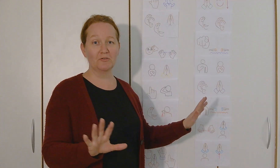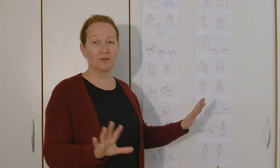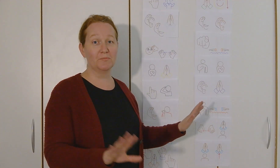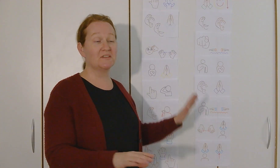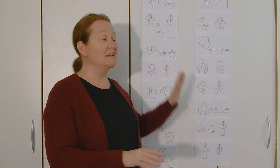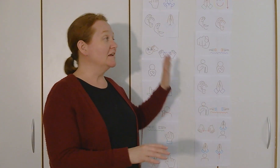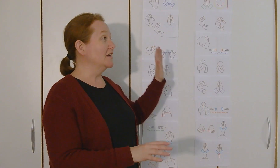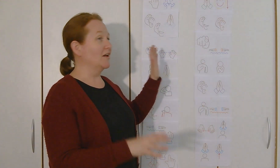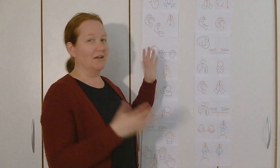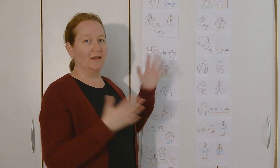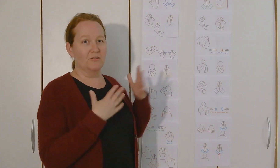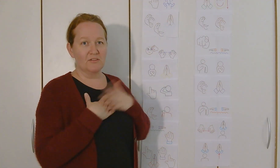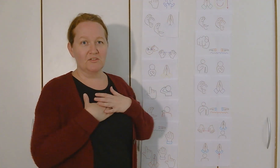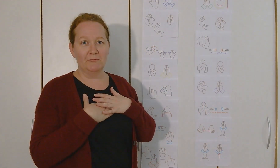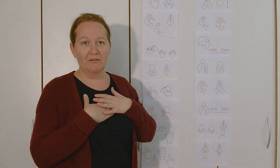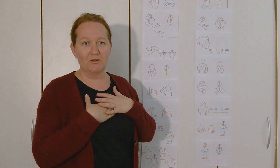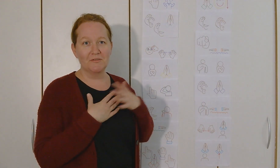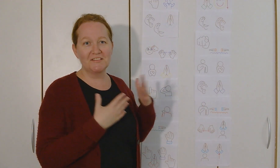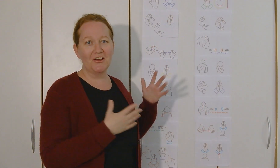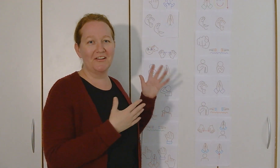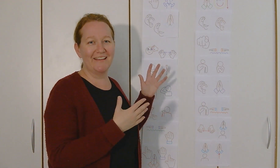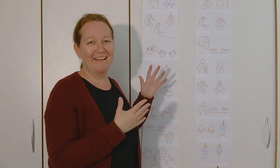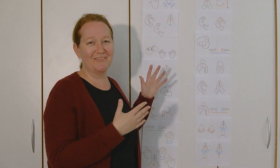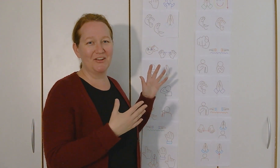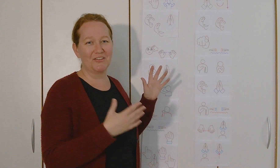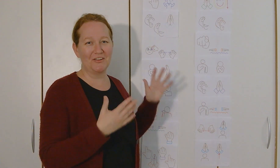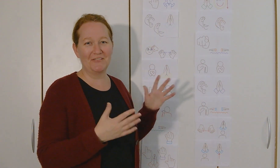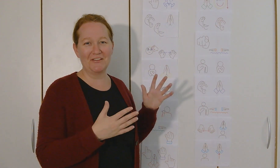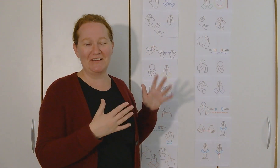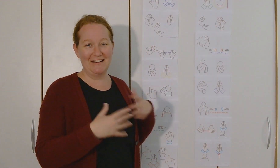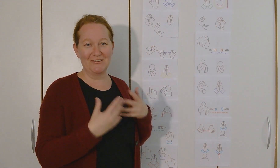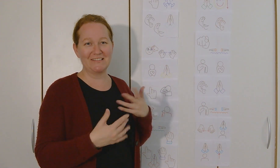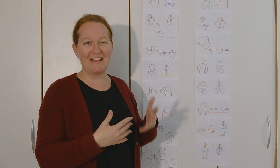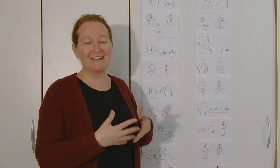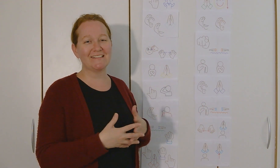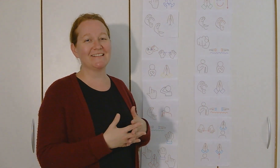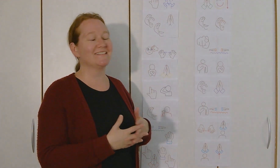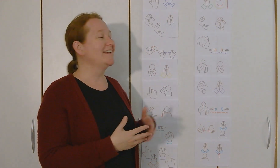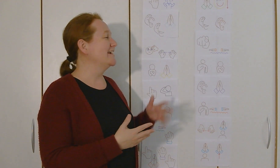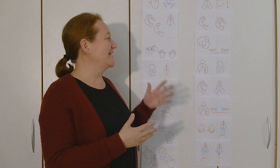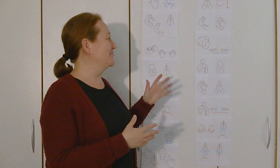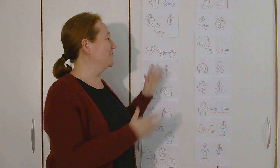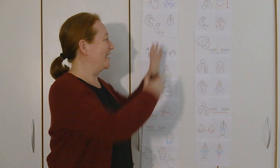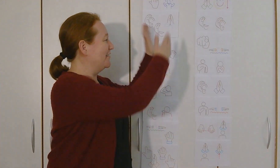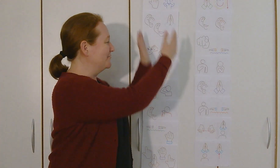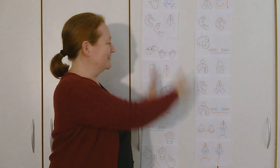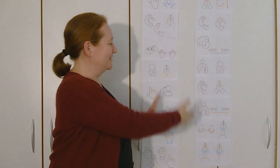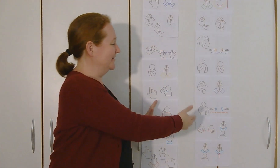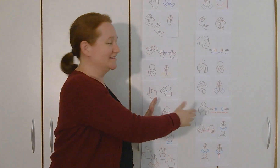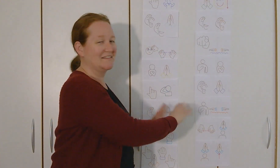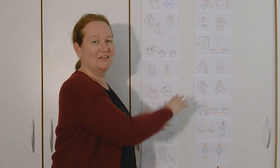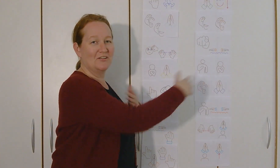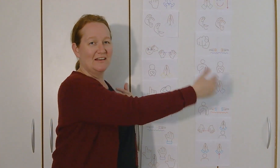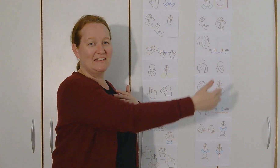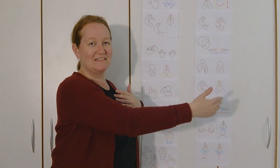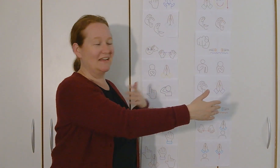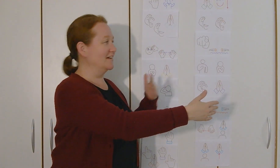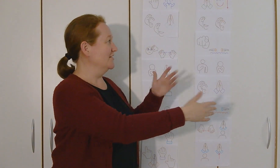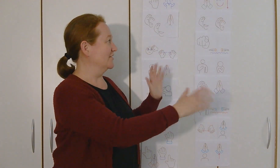groups, there's only one of you. So if you're the only one who really knows the actions, if you have this, then you can at least say, okay,